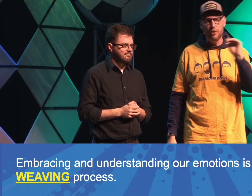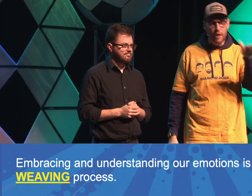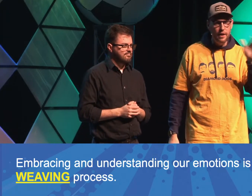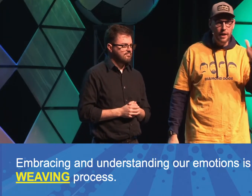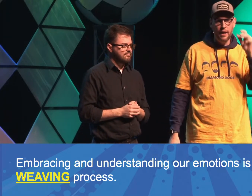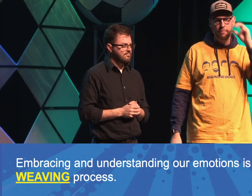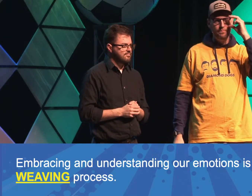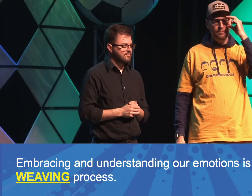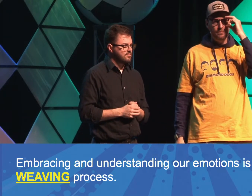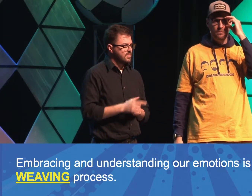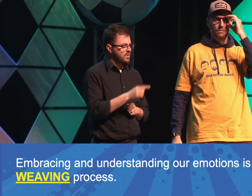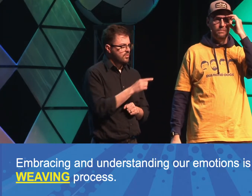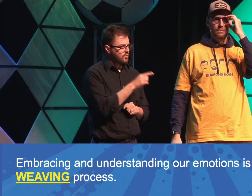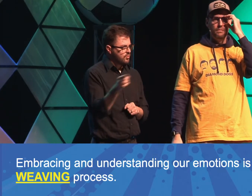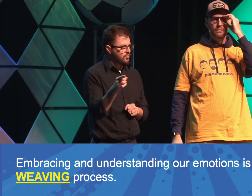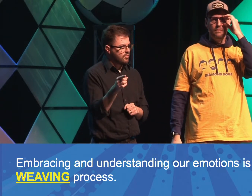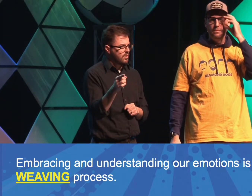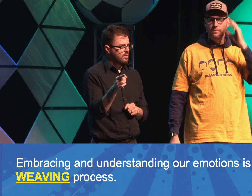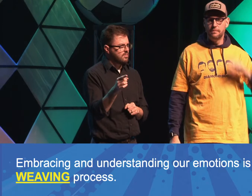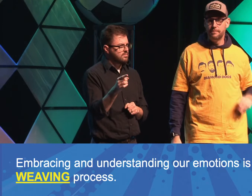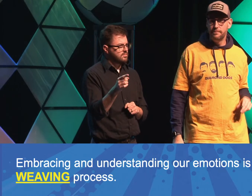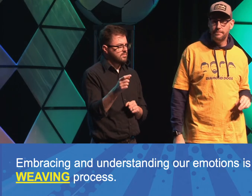the weaver, not God.